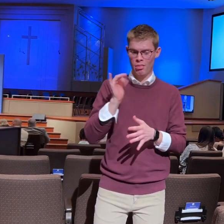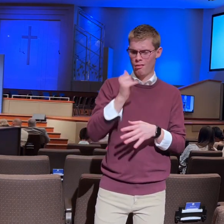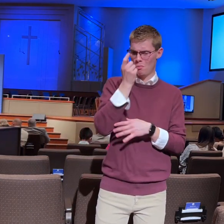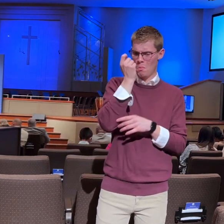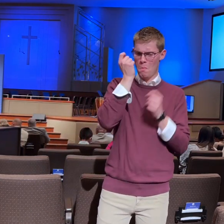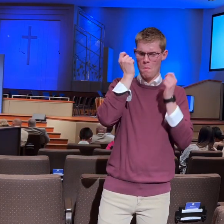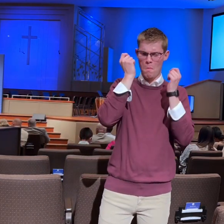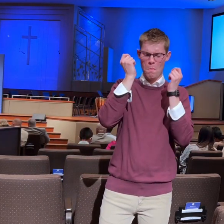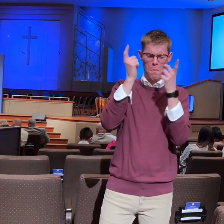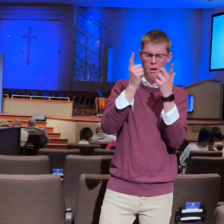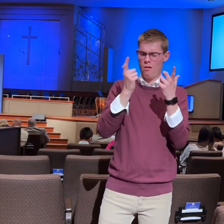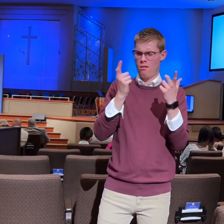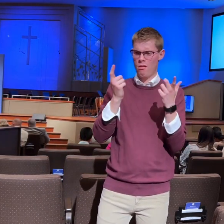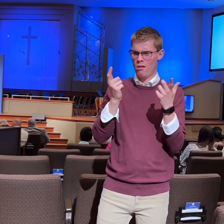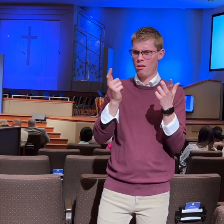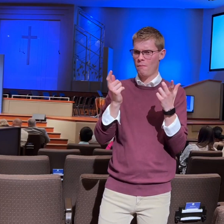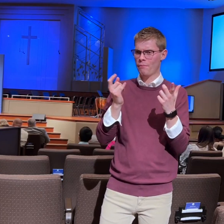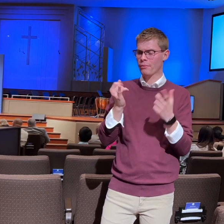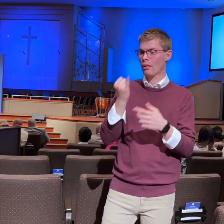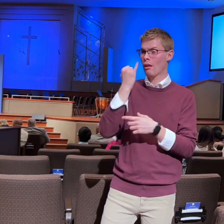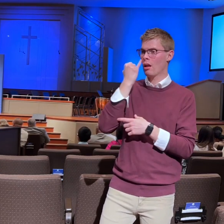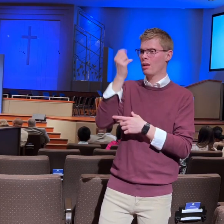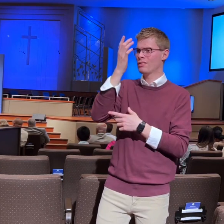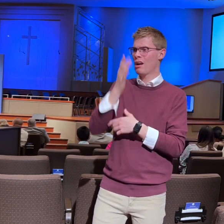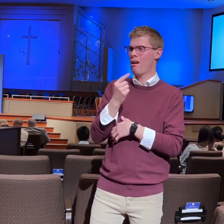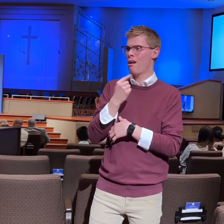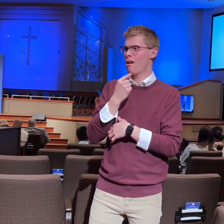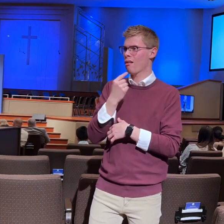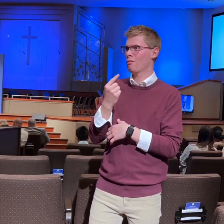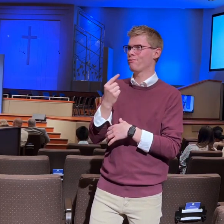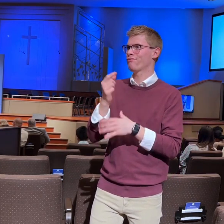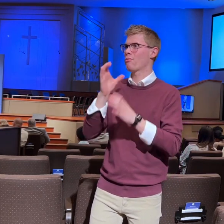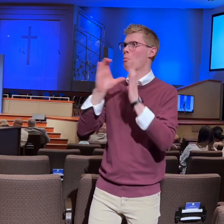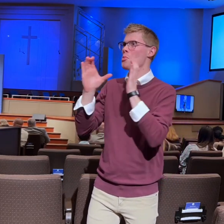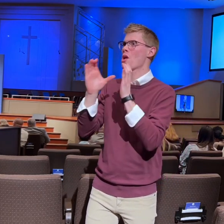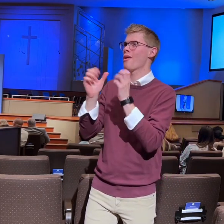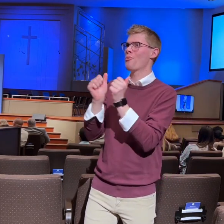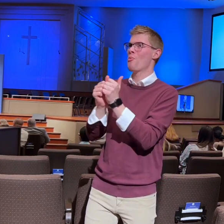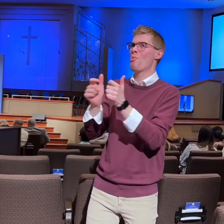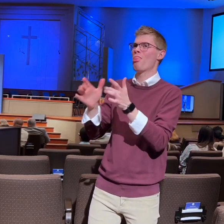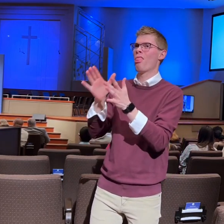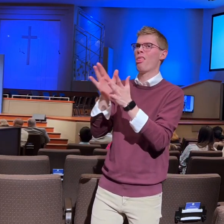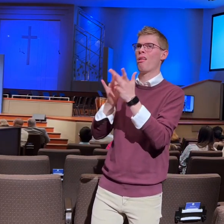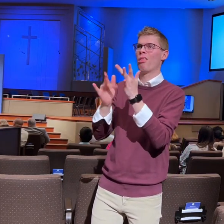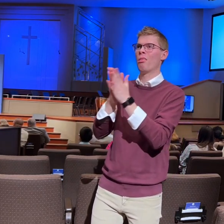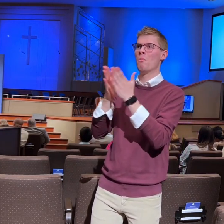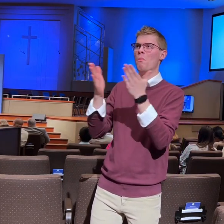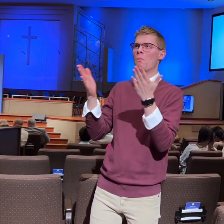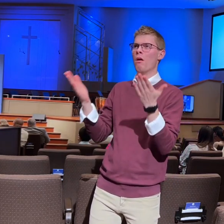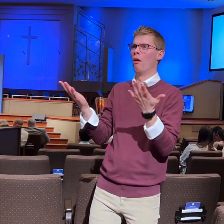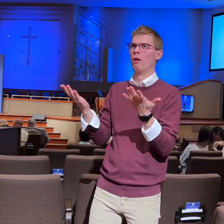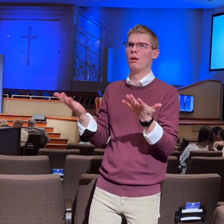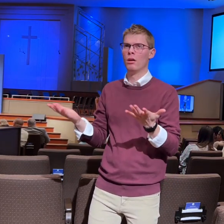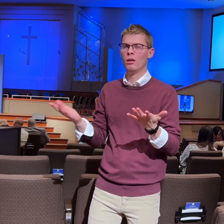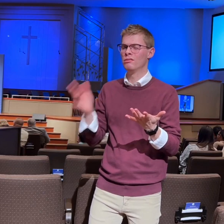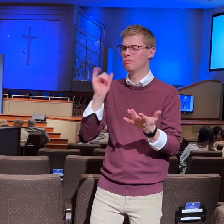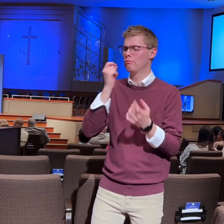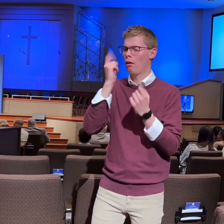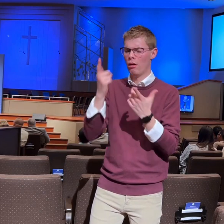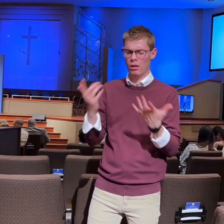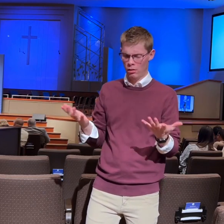out that God could communicate outside of the scriptures. By the way, you be careful of guys getting communication outside of the scriptures.